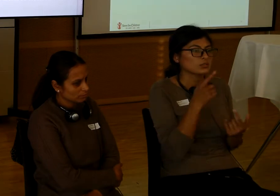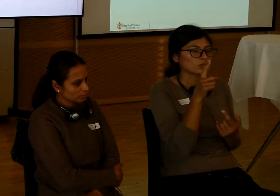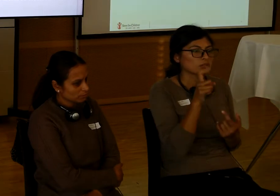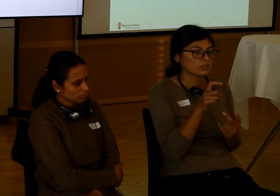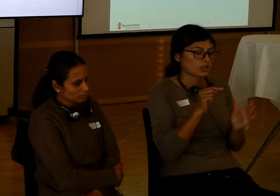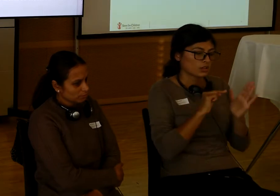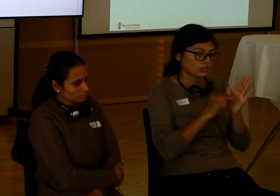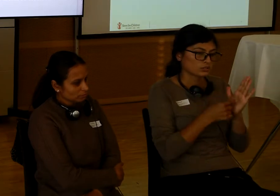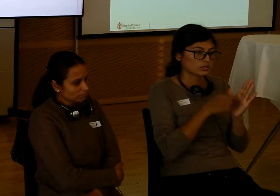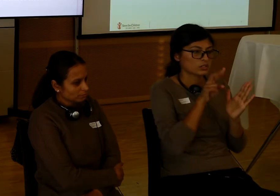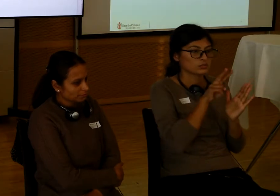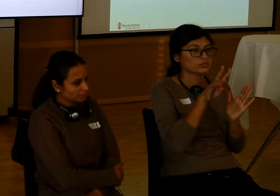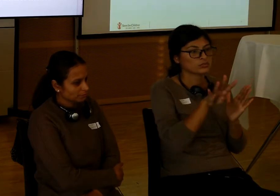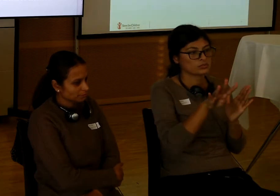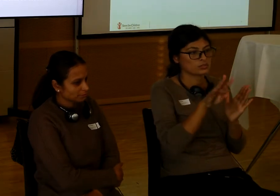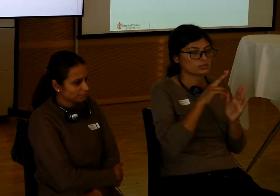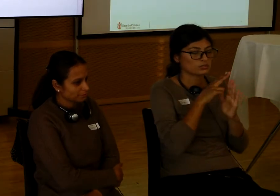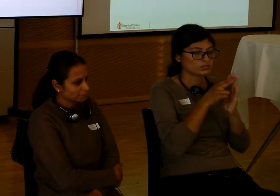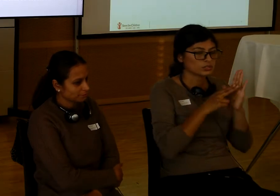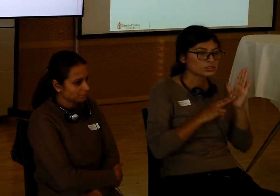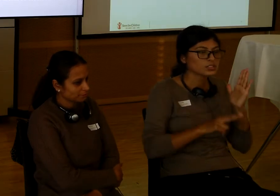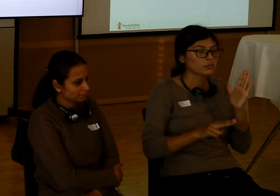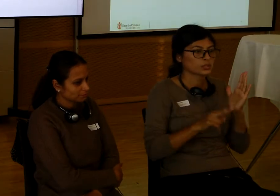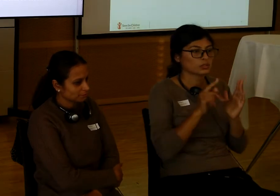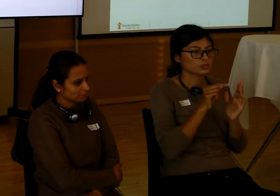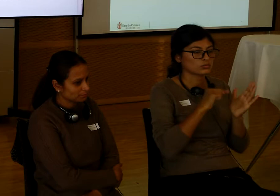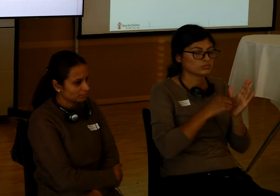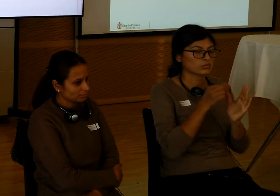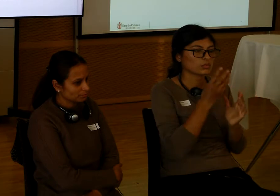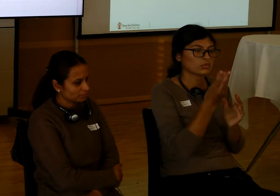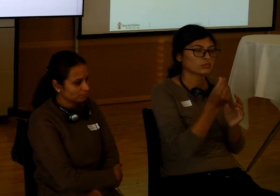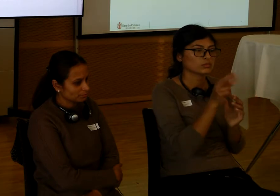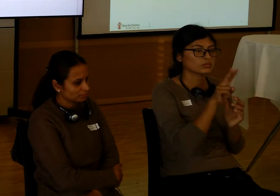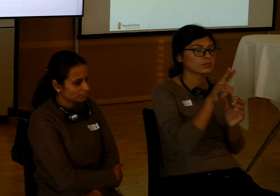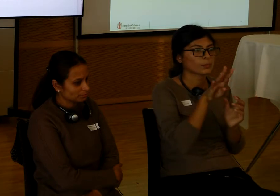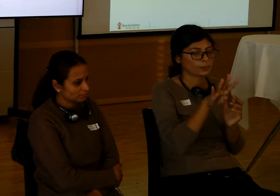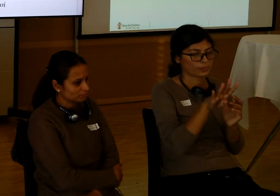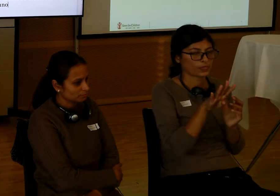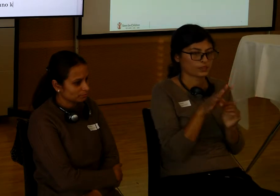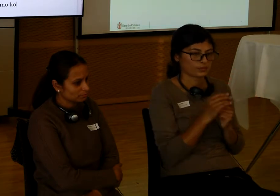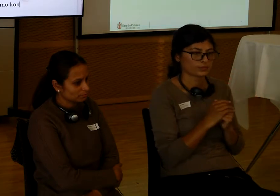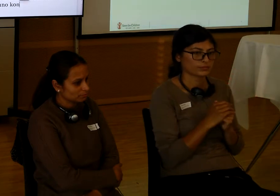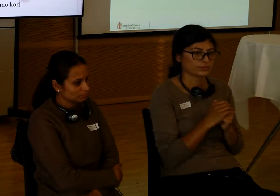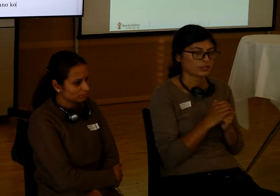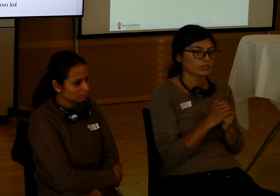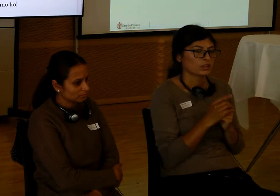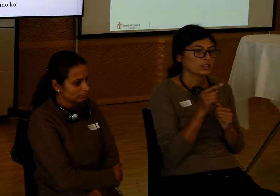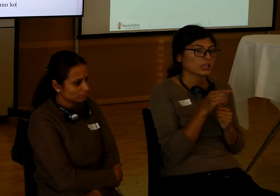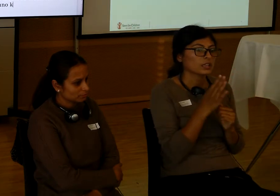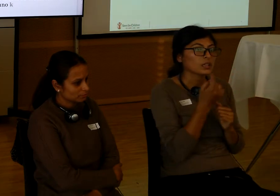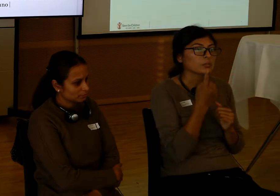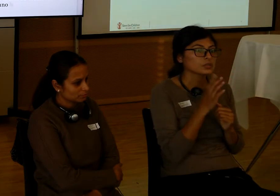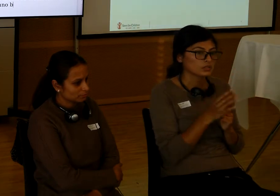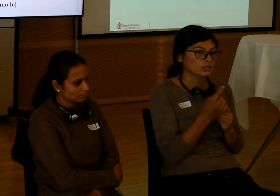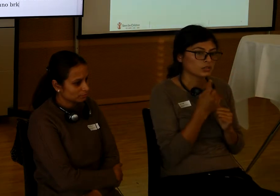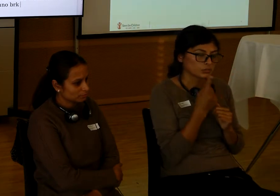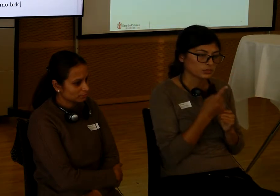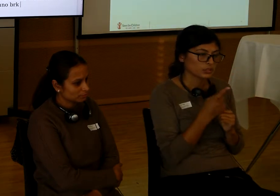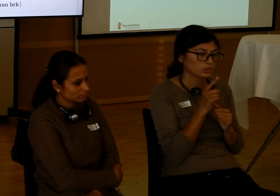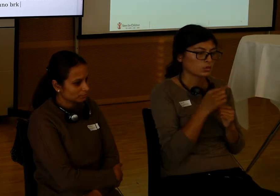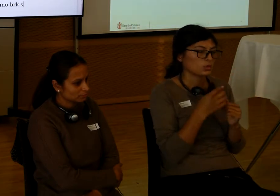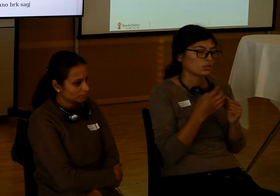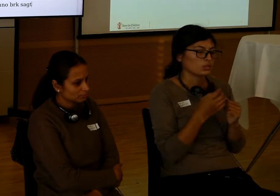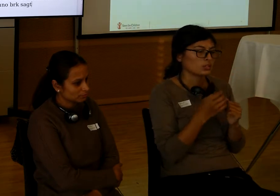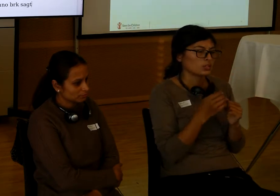Article 24 of the UN Convention on the Rights of Persons with Disabilities says, state